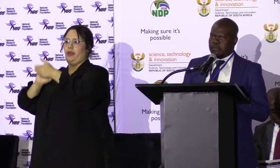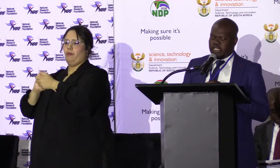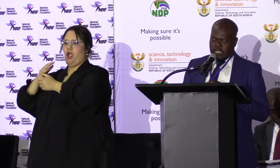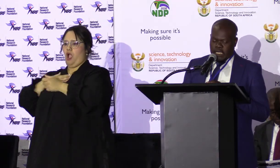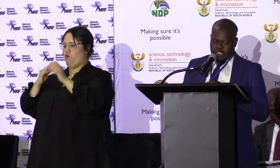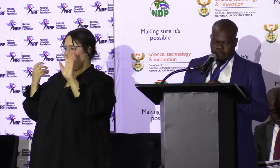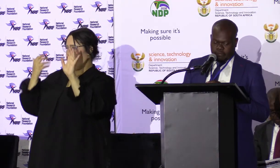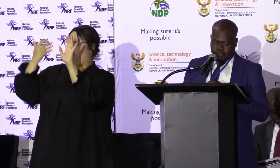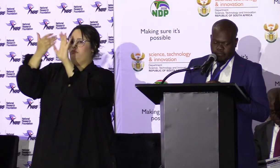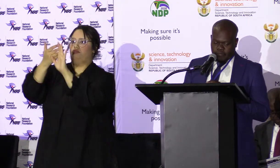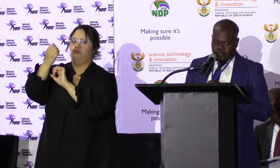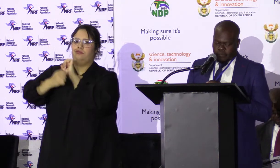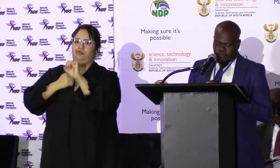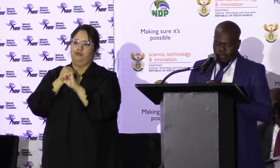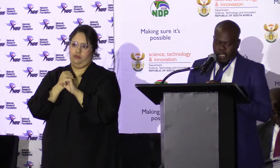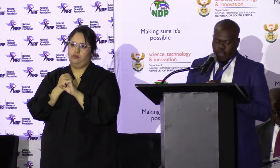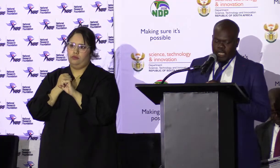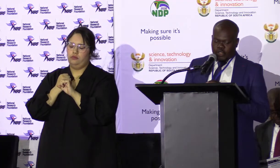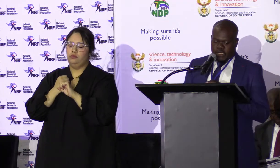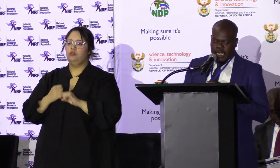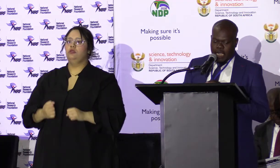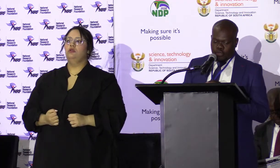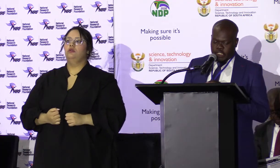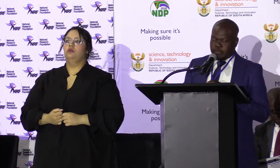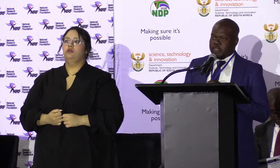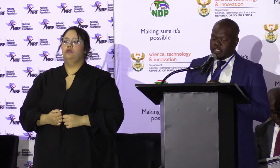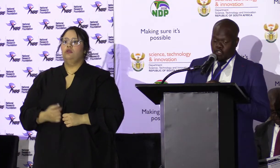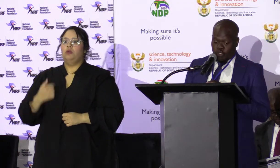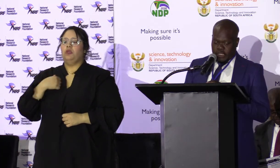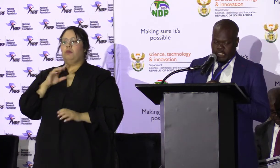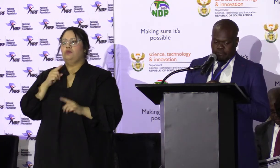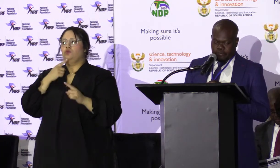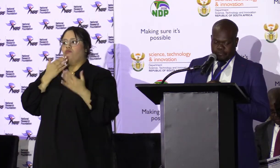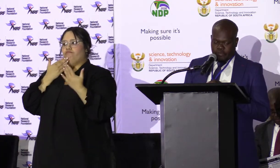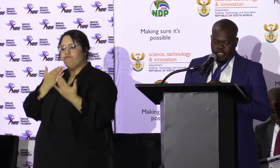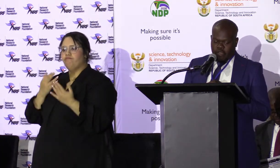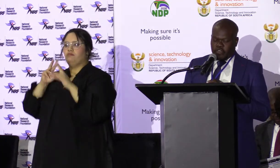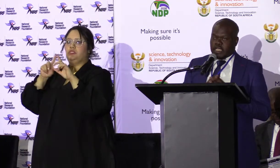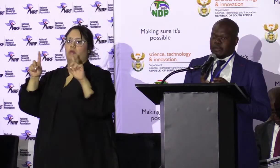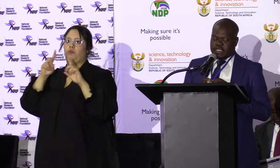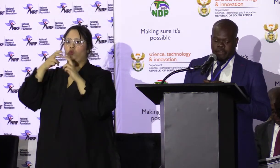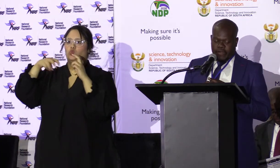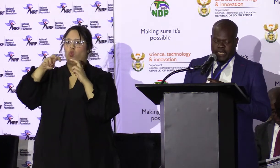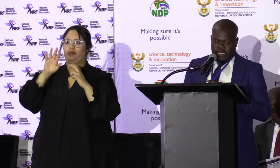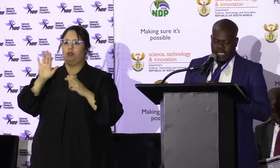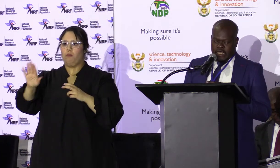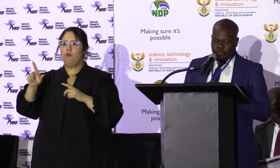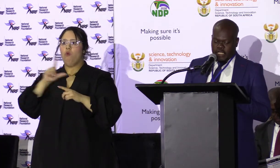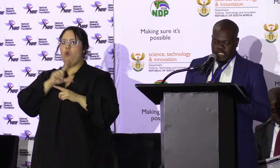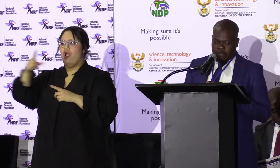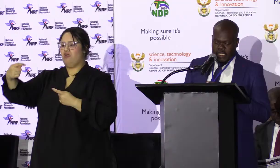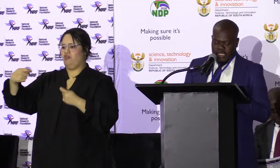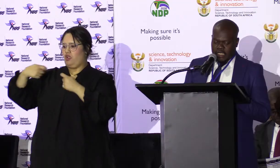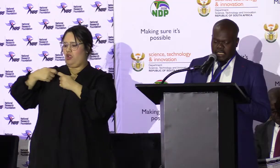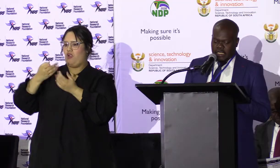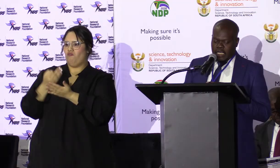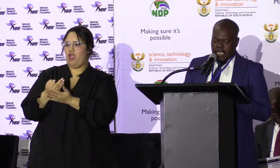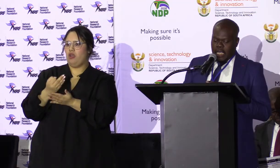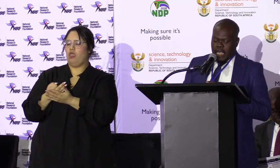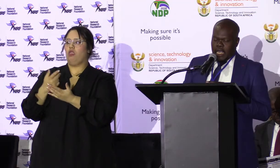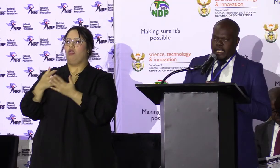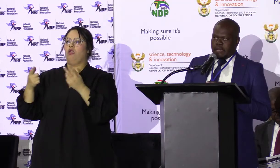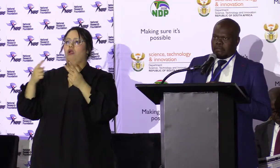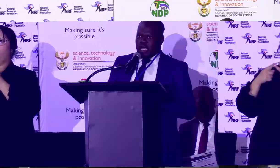journey over the many years. I would like to single out the Department of Tourism for the capital funding and the policy